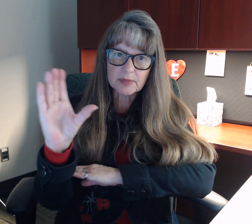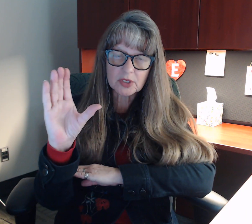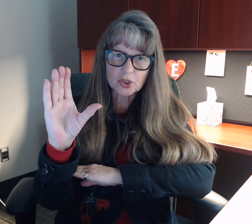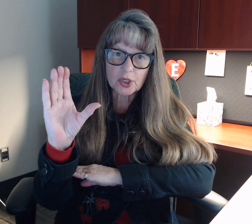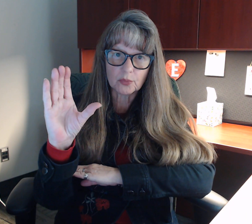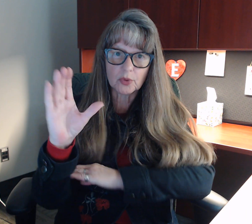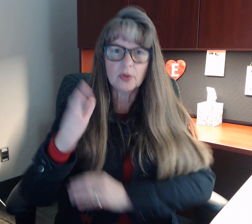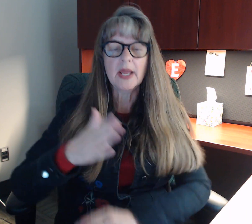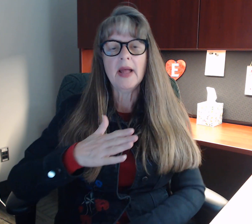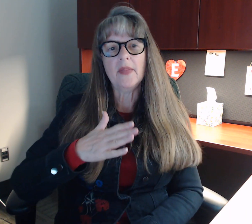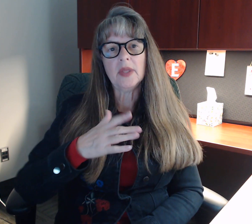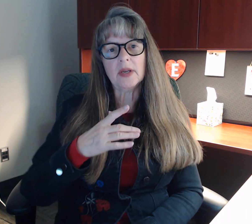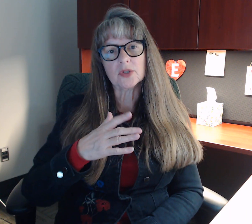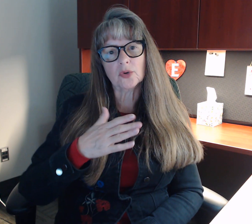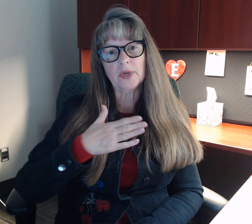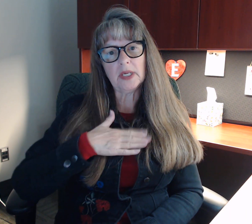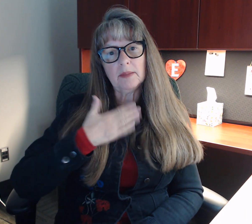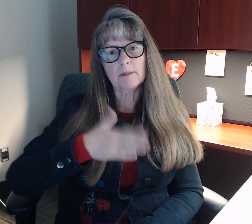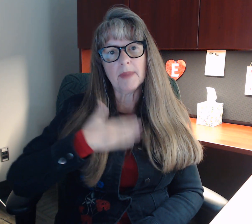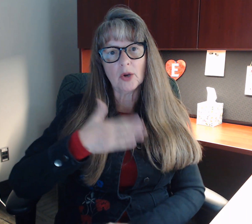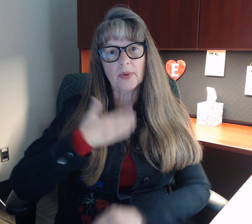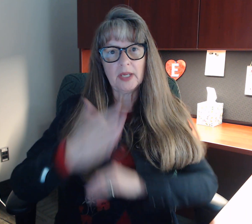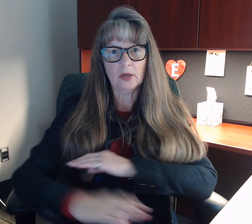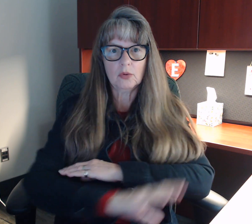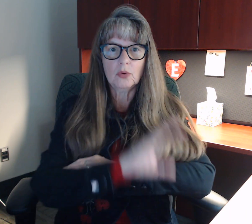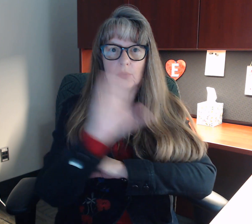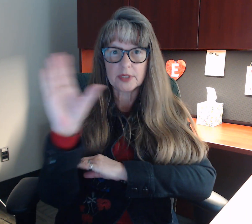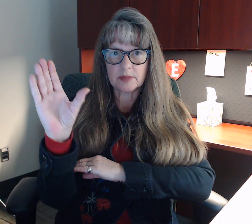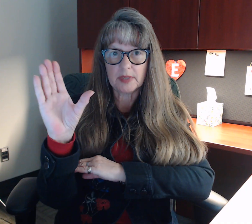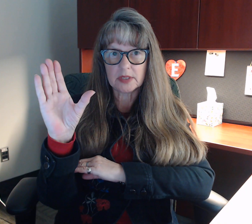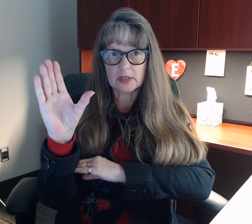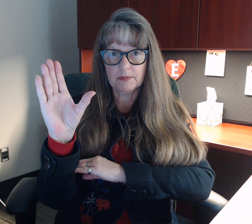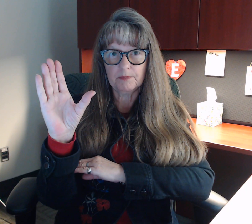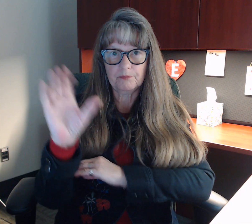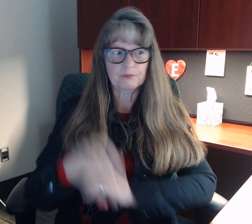in general, and then as a greeting, Merry Christmas.